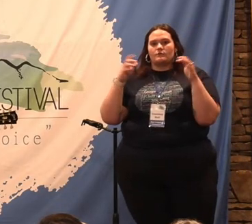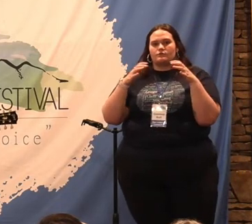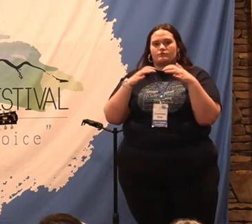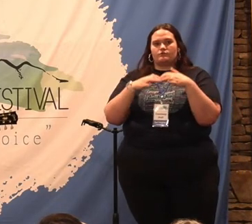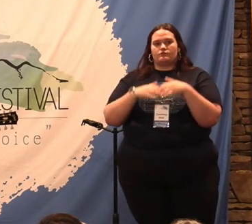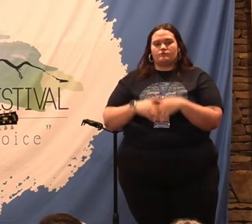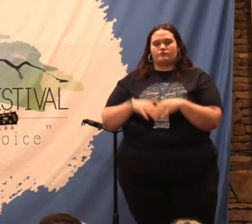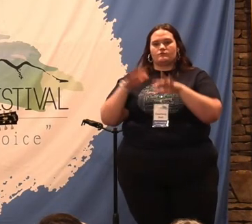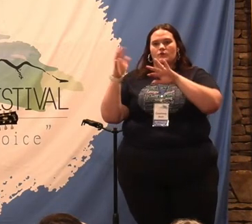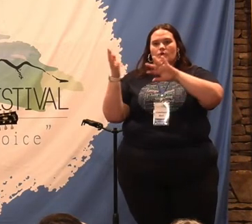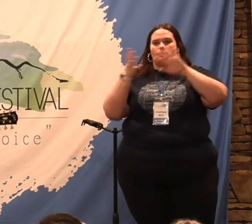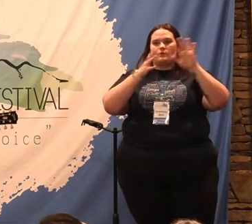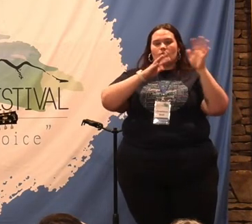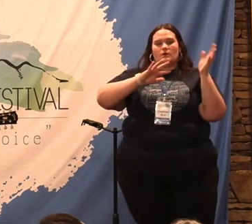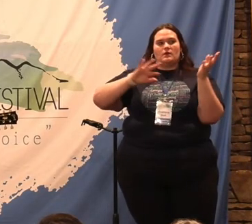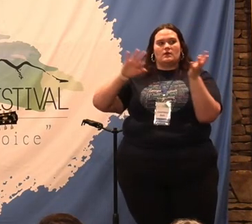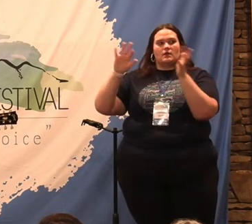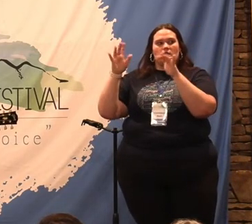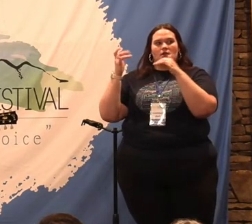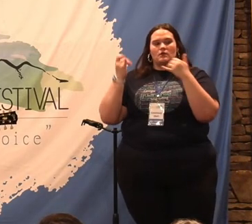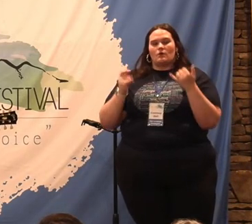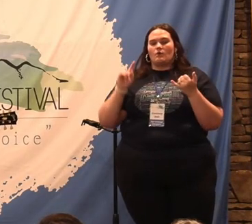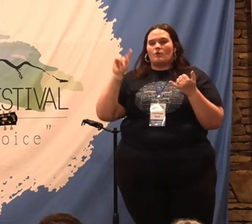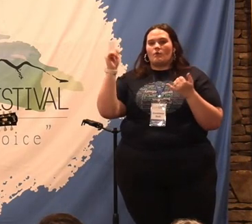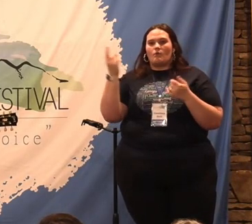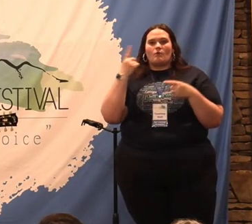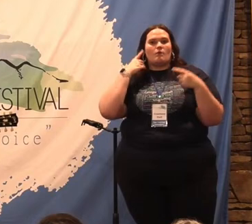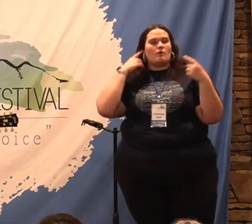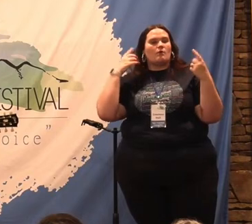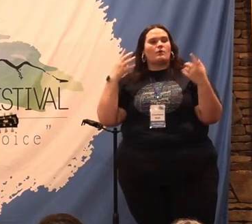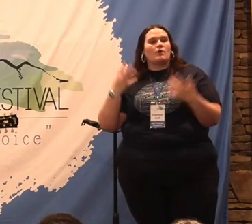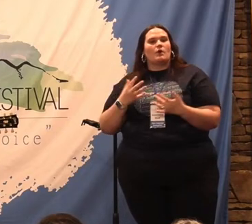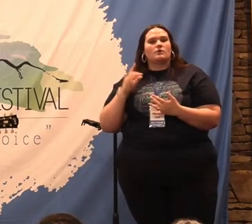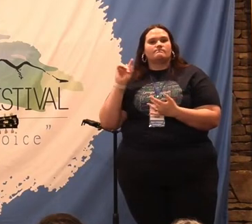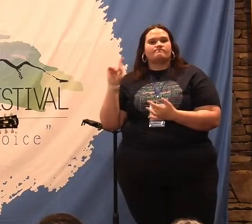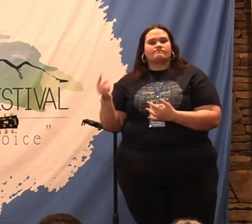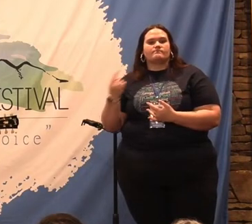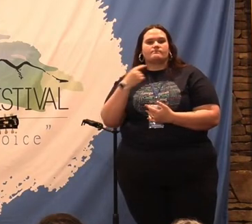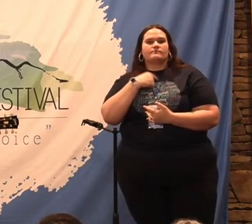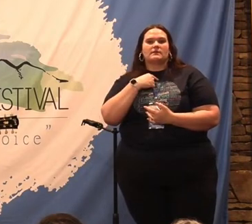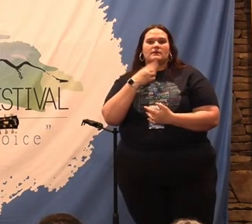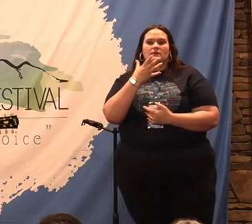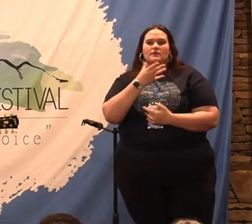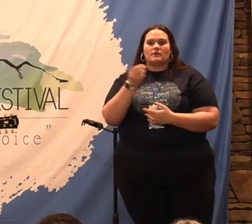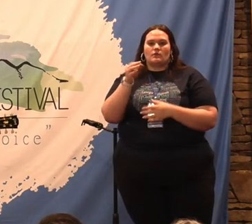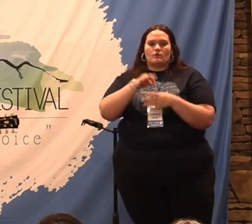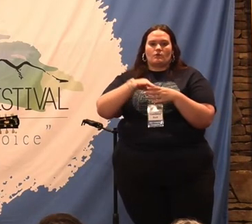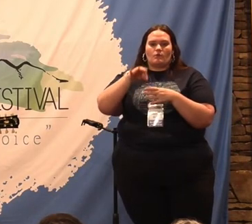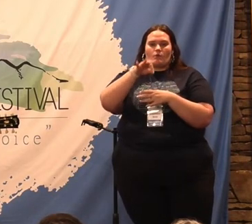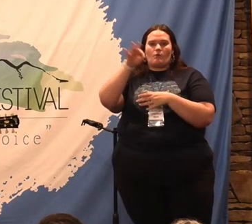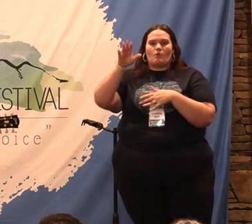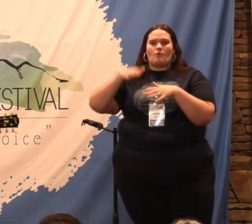unwound. The wind is now the only sound. Just me and these ghosts.